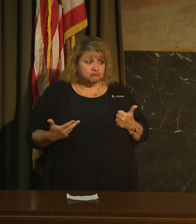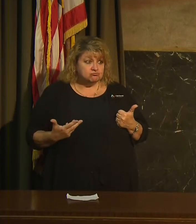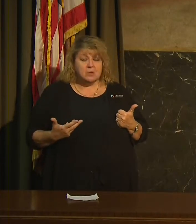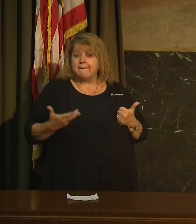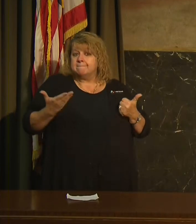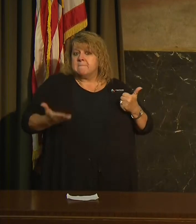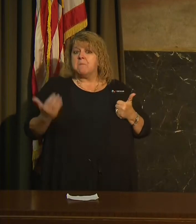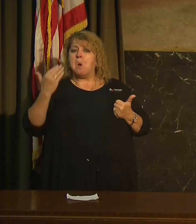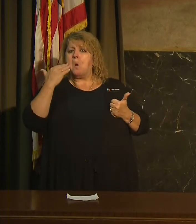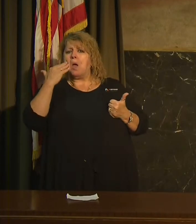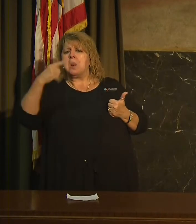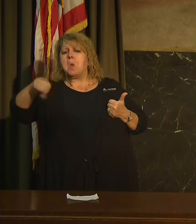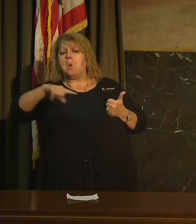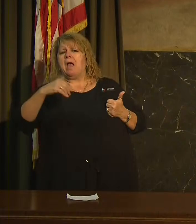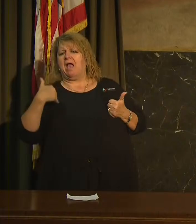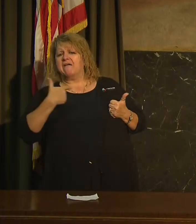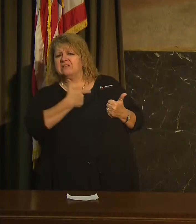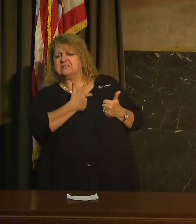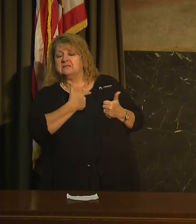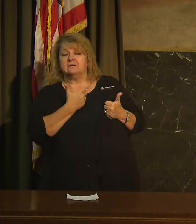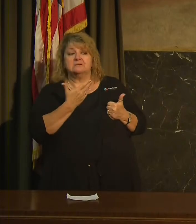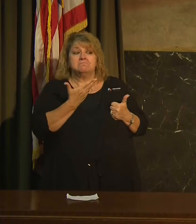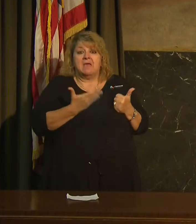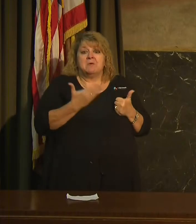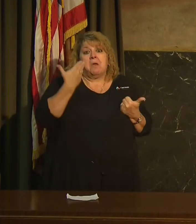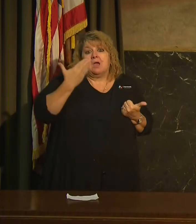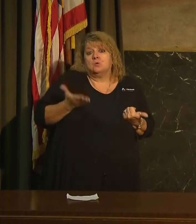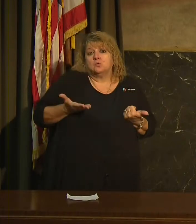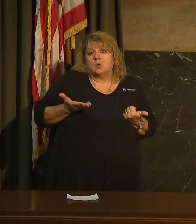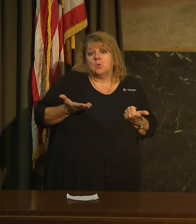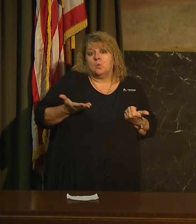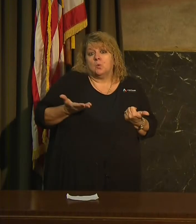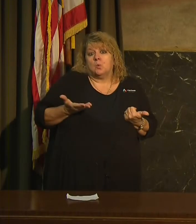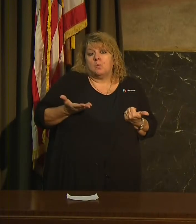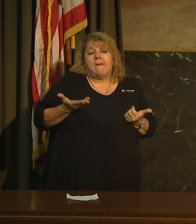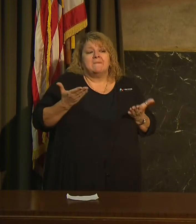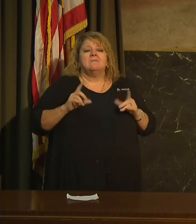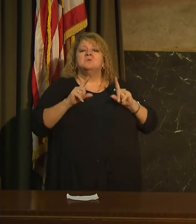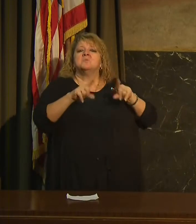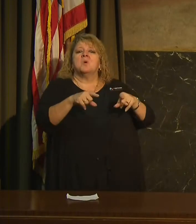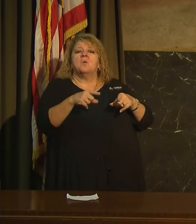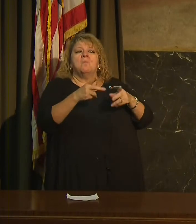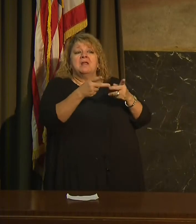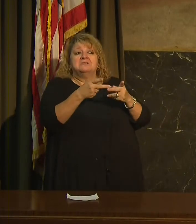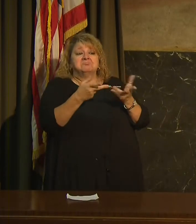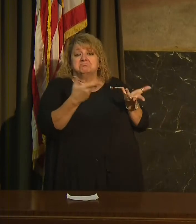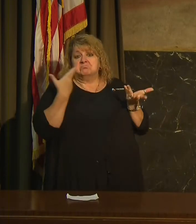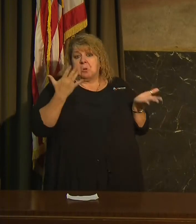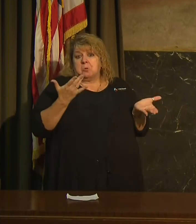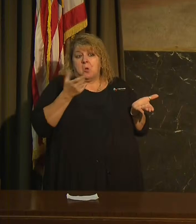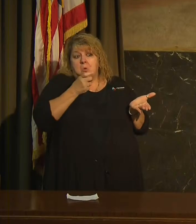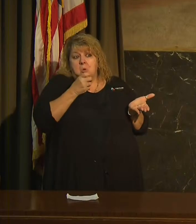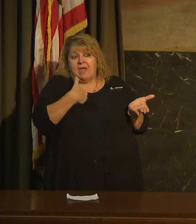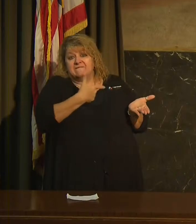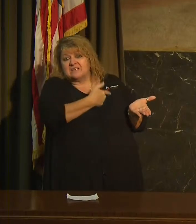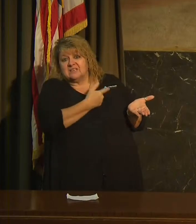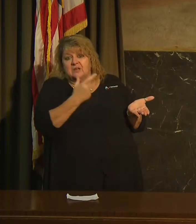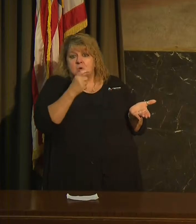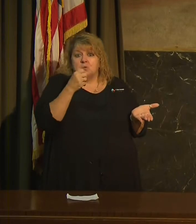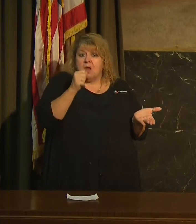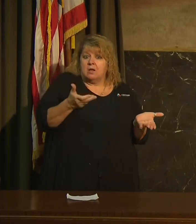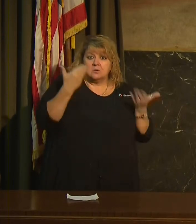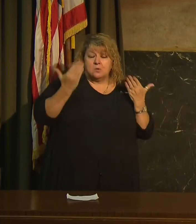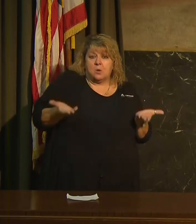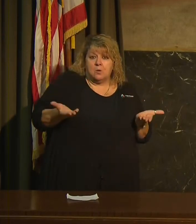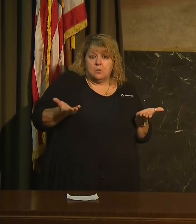or may not know the answer to that question, and there's a good chance you won't know. So then if you don't know or you're